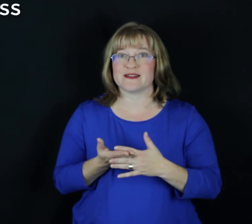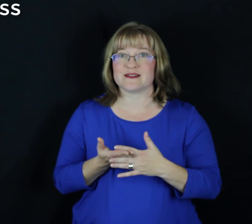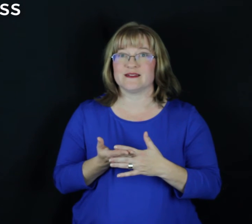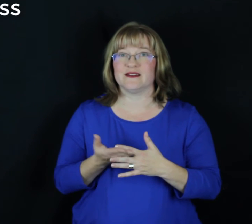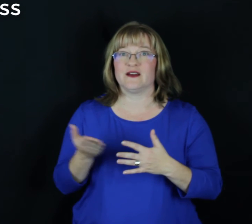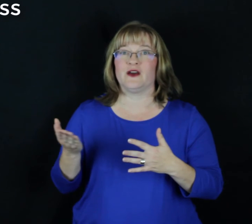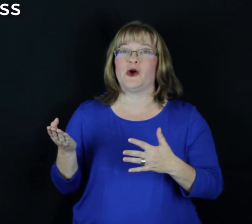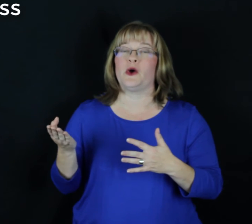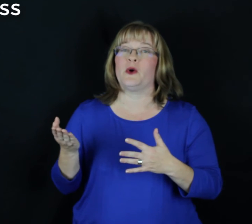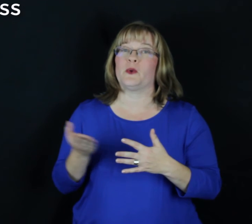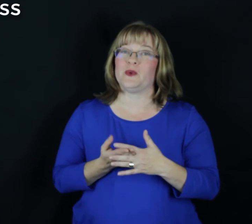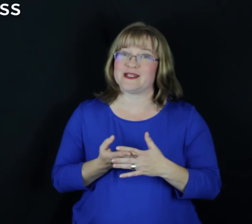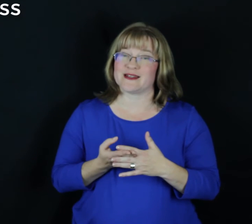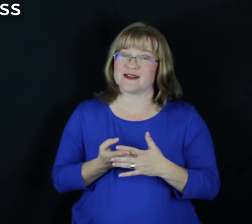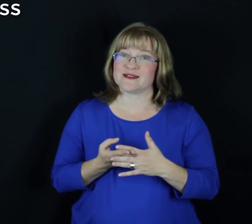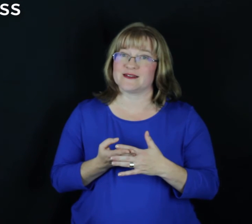Recess. Recess.